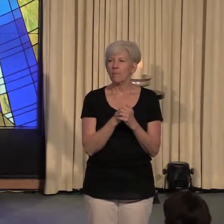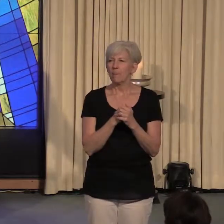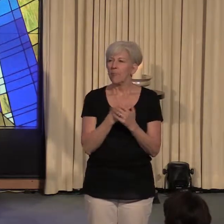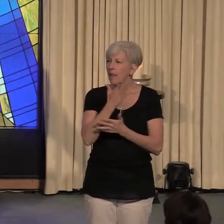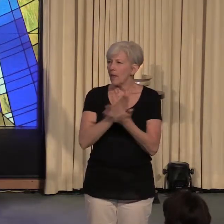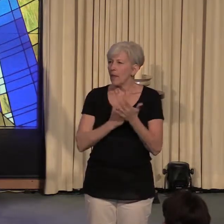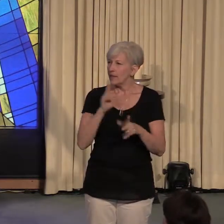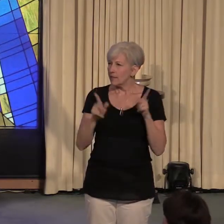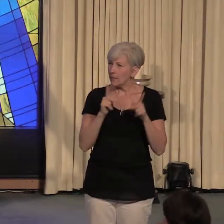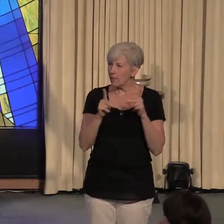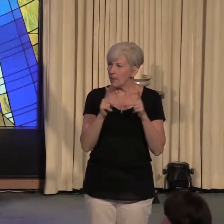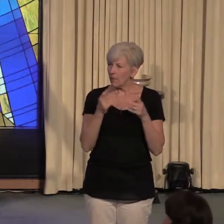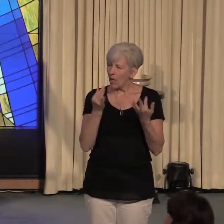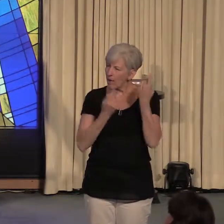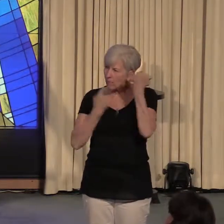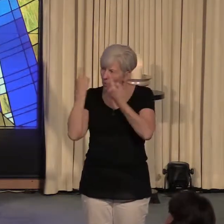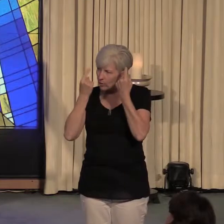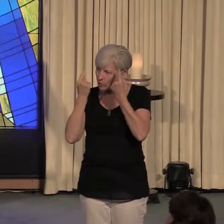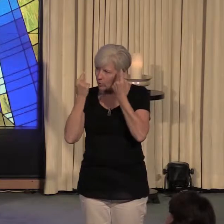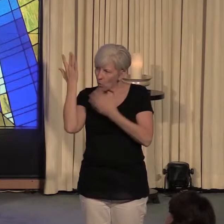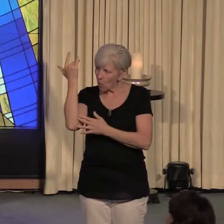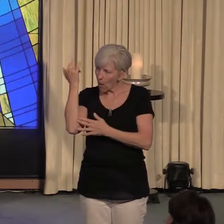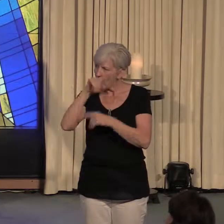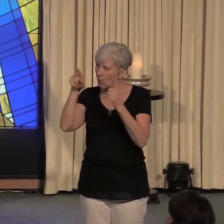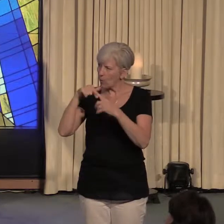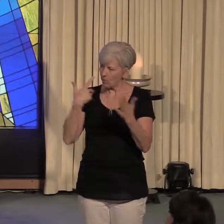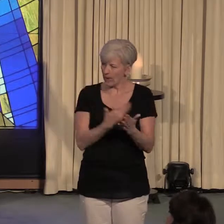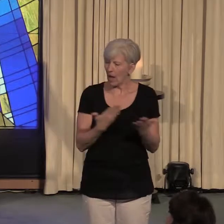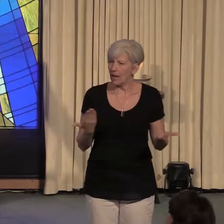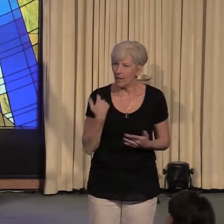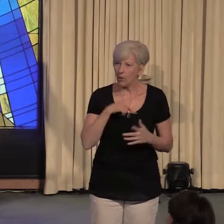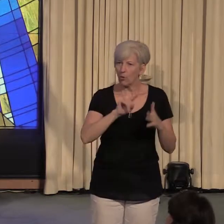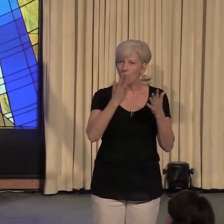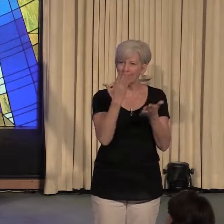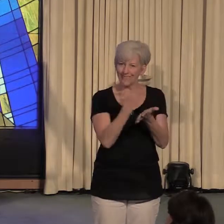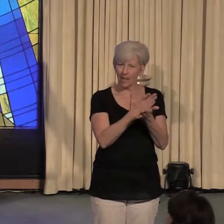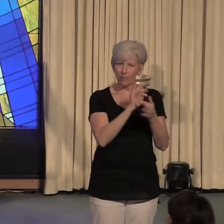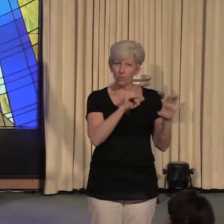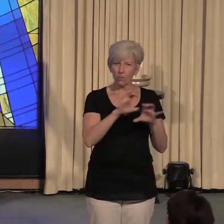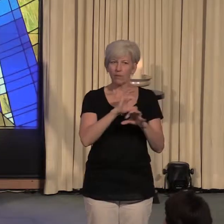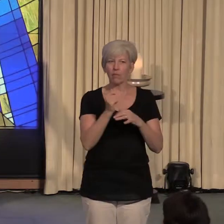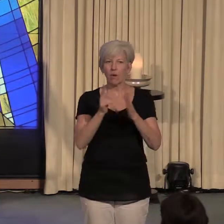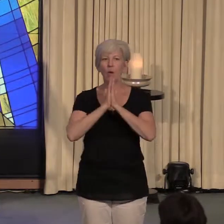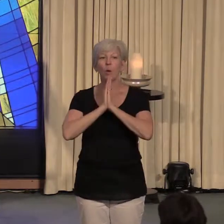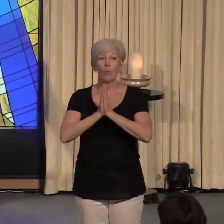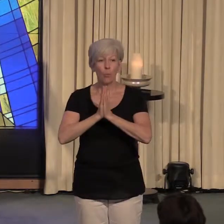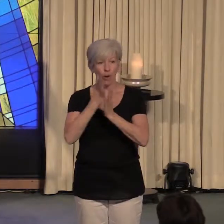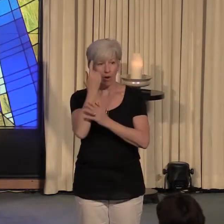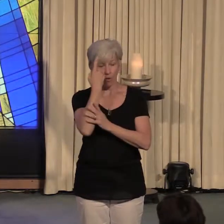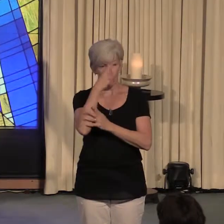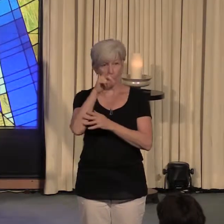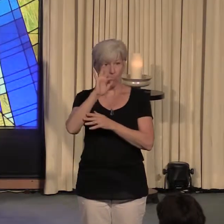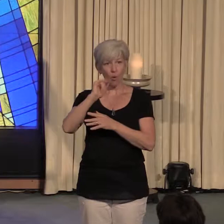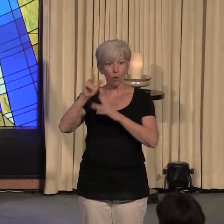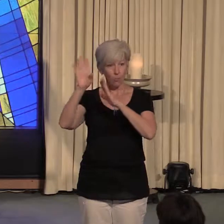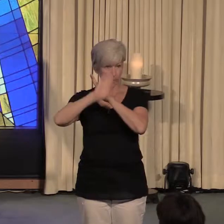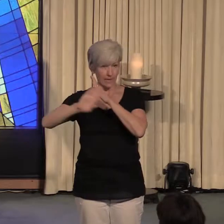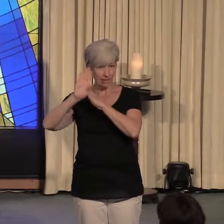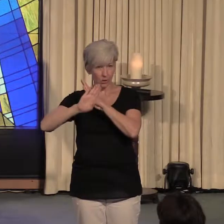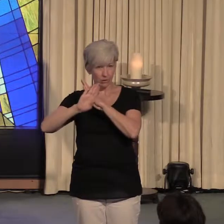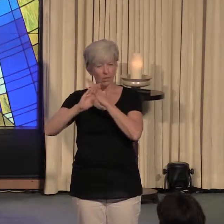have wondered why, when we got here, we stopped doing the prayer for protection, which most Unity churches do at the end